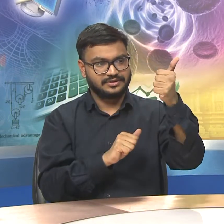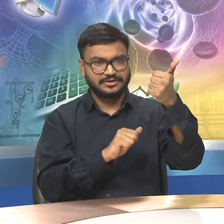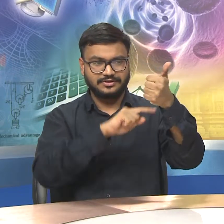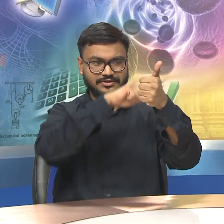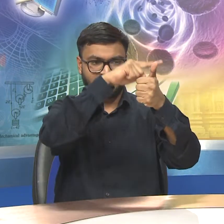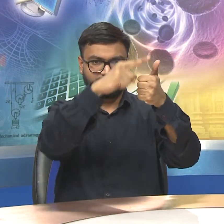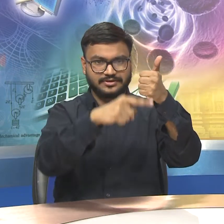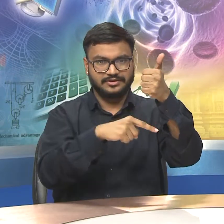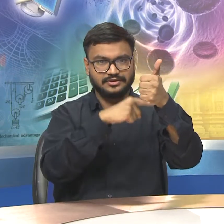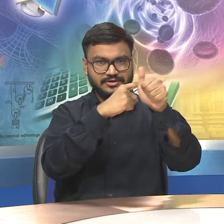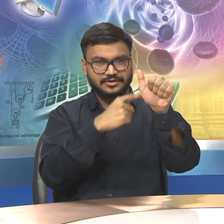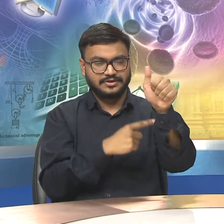In this sign,